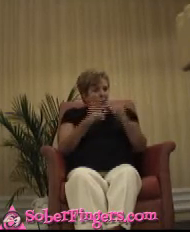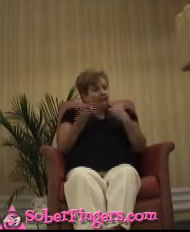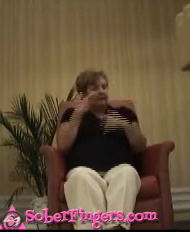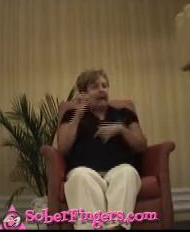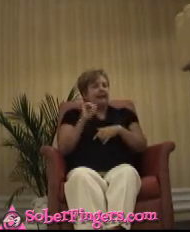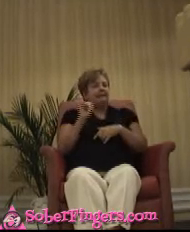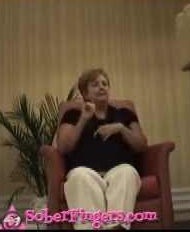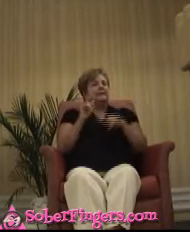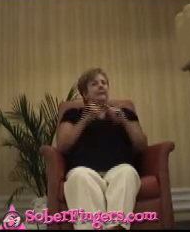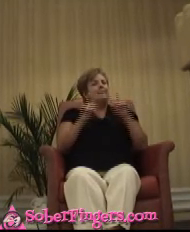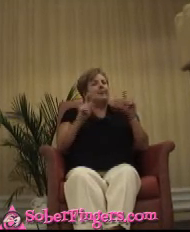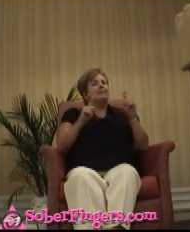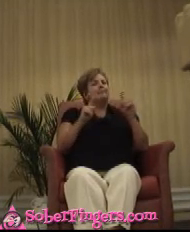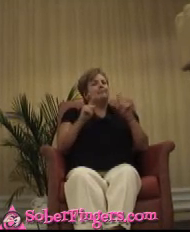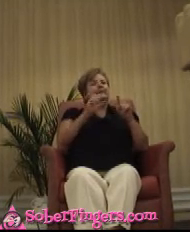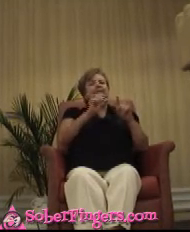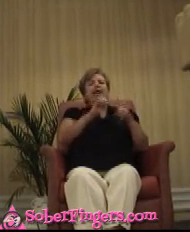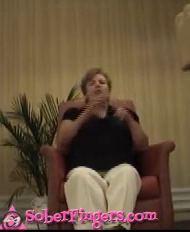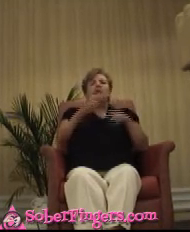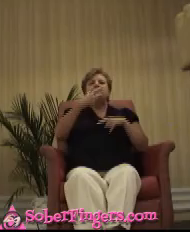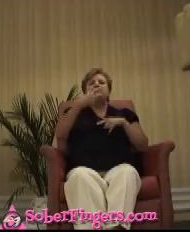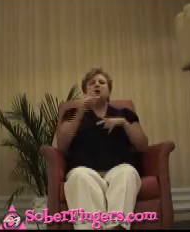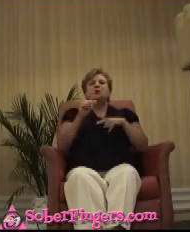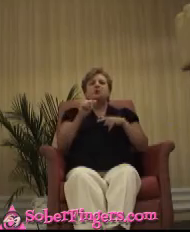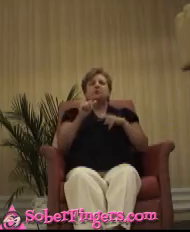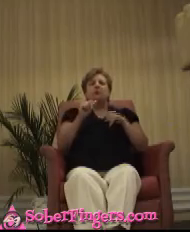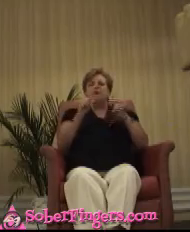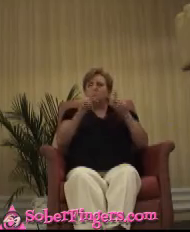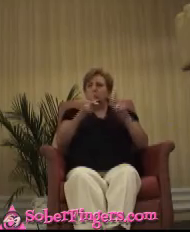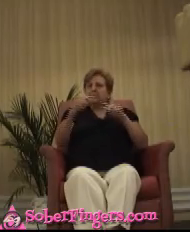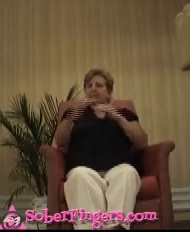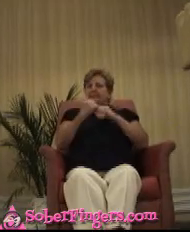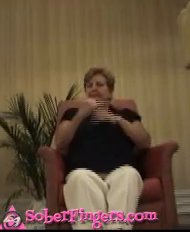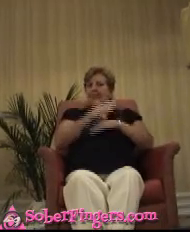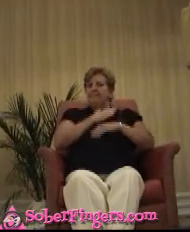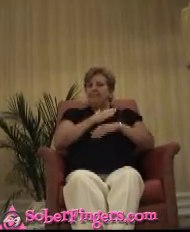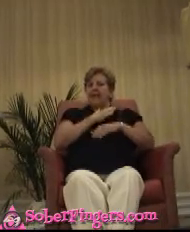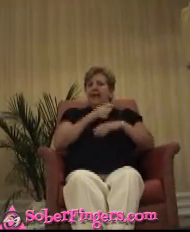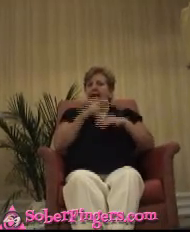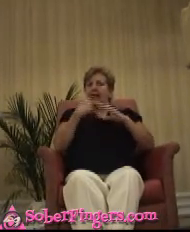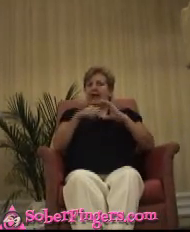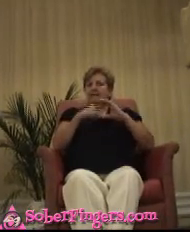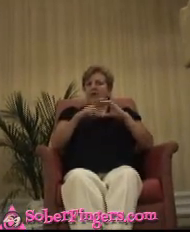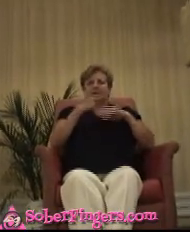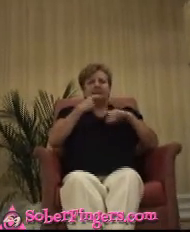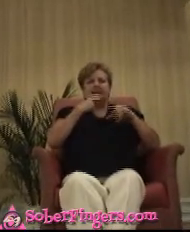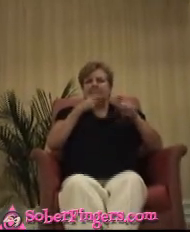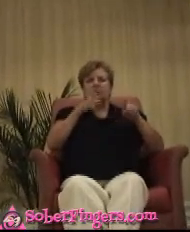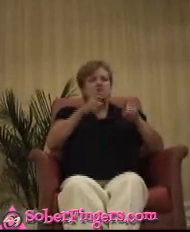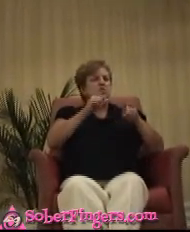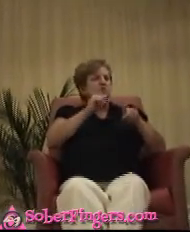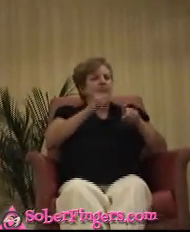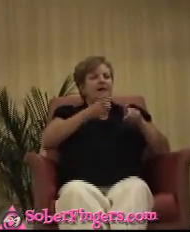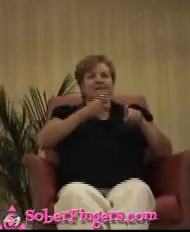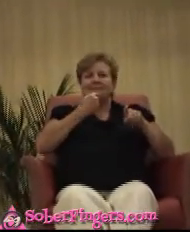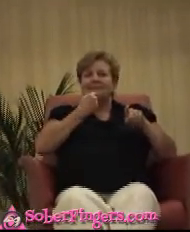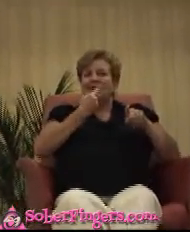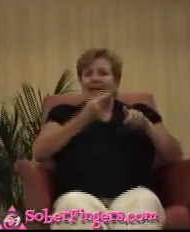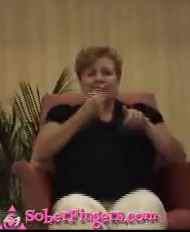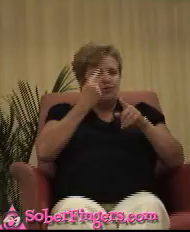Georgia, that sent me a very cryptic email. He said, "You're misquoting the big book." I said, "Oh, really?" He said, "Yeah, I